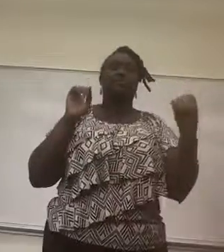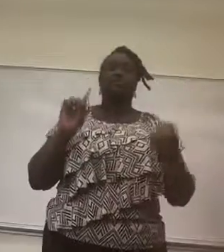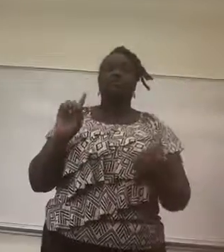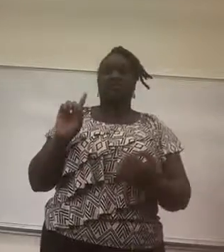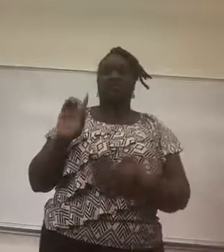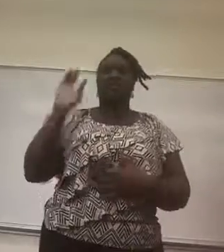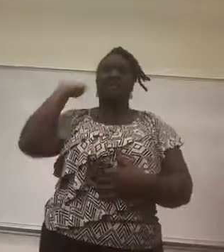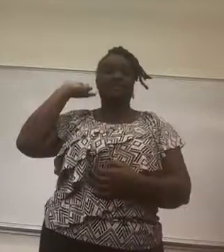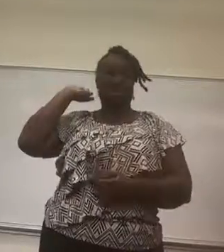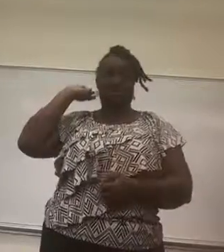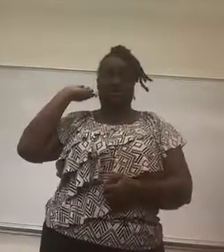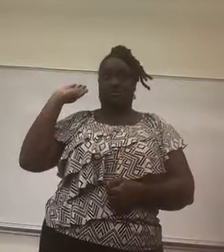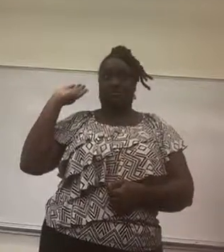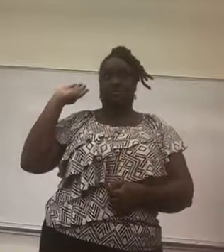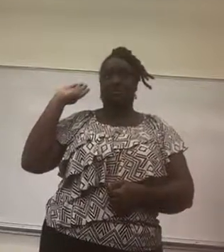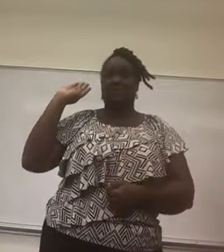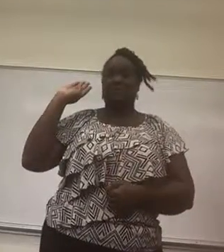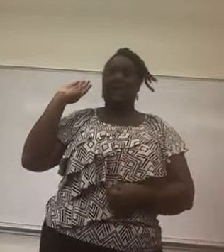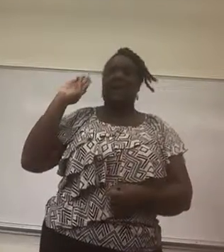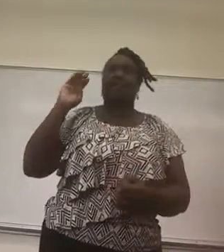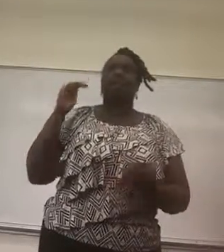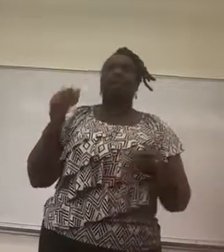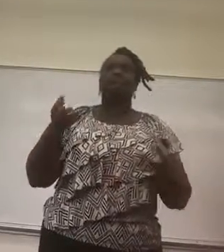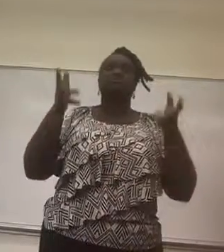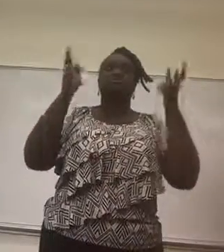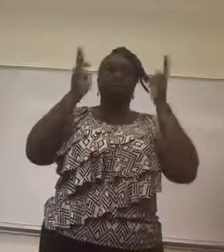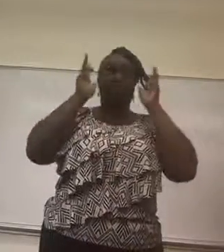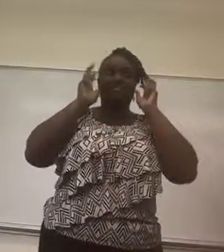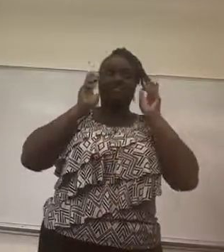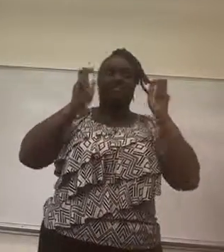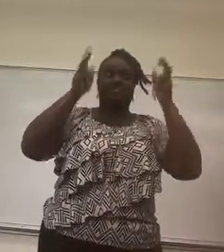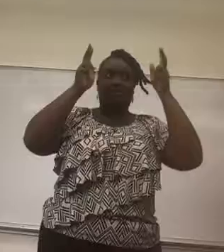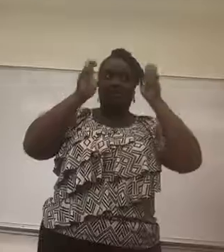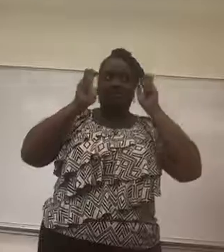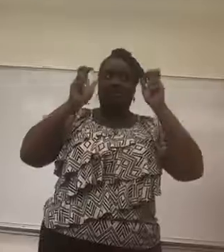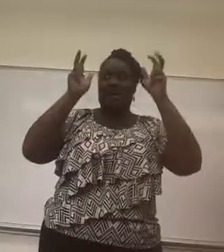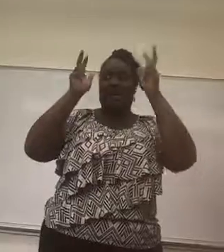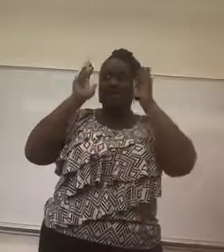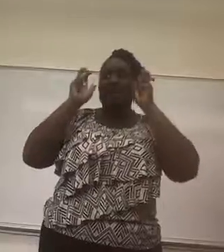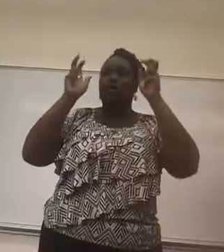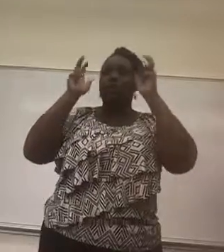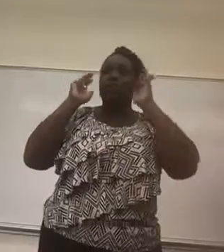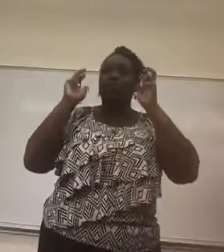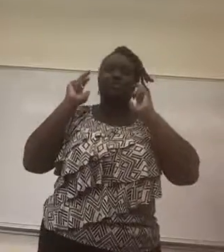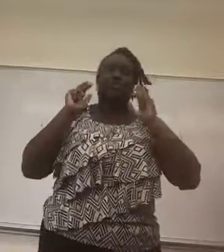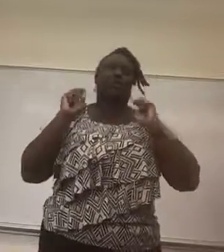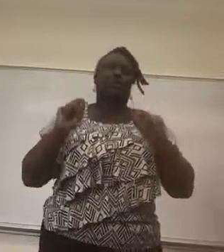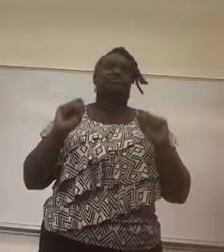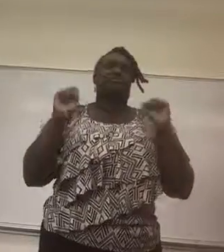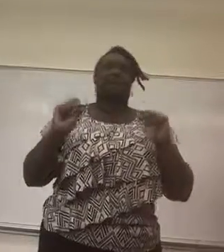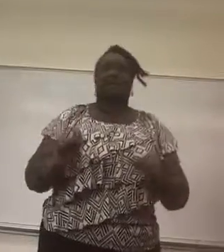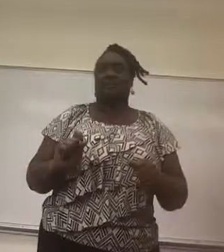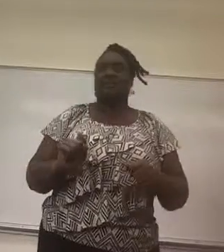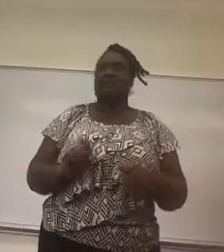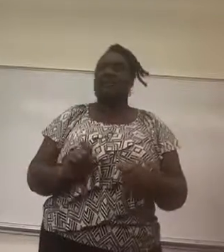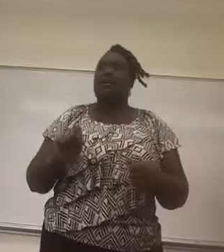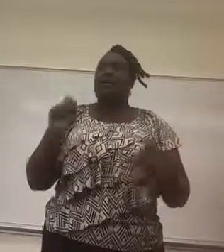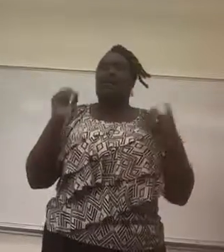other person not to see the screen, and I want you to be the receiver, okay? Look for what your partner is signing.